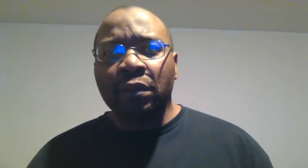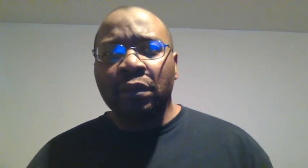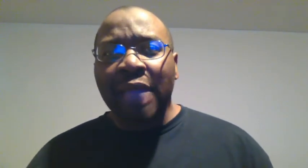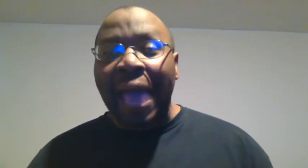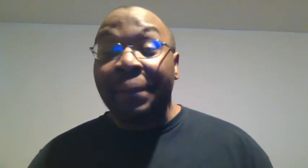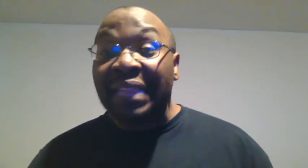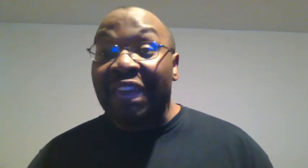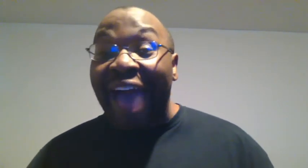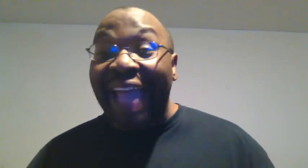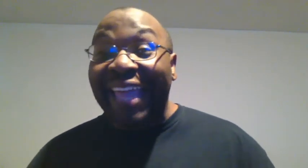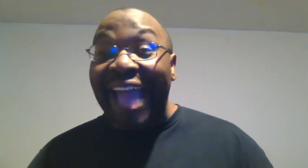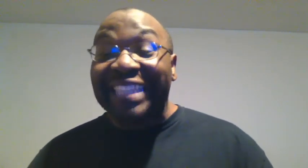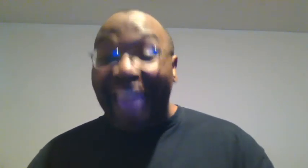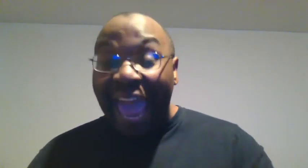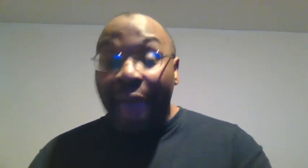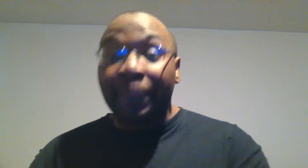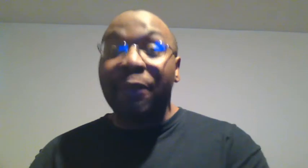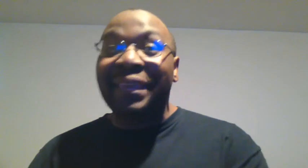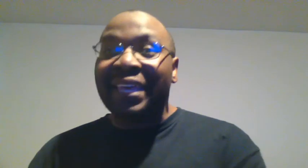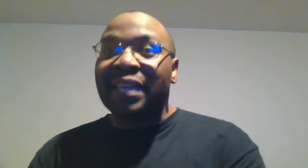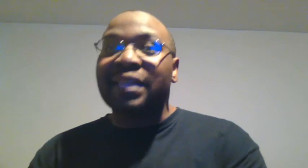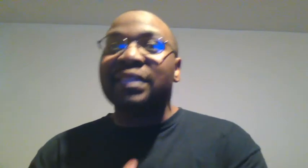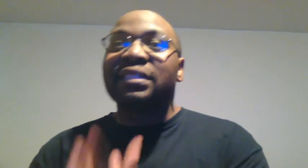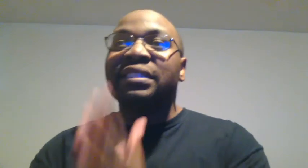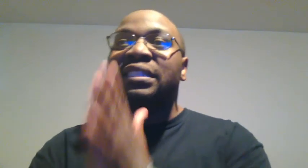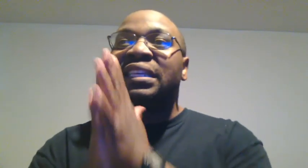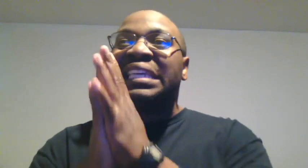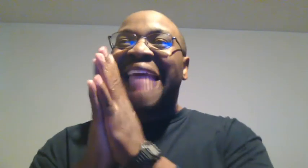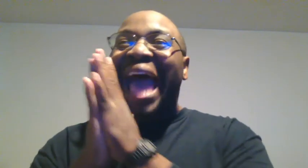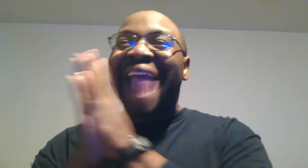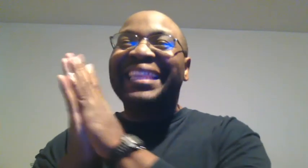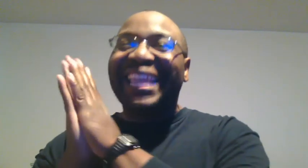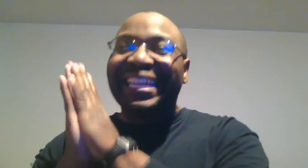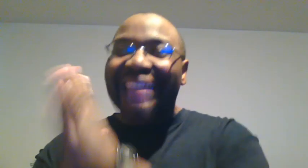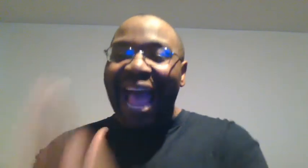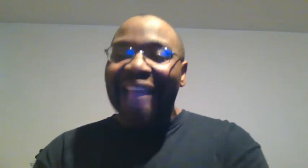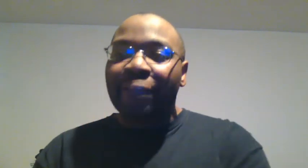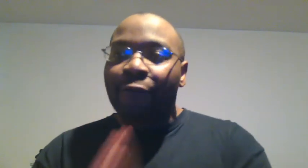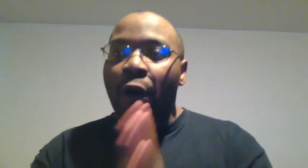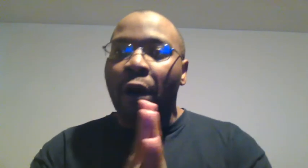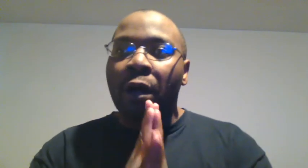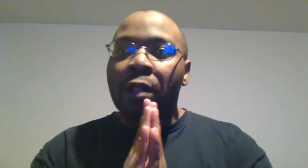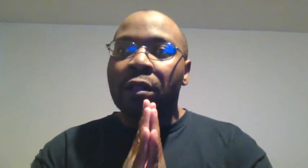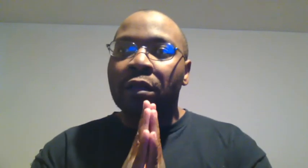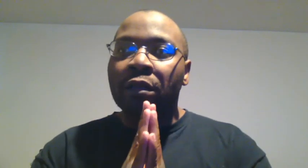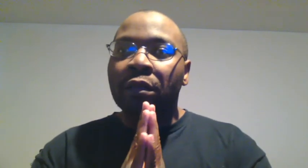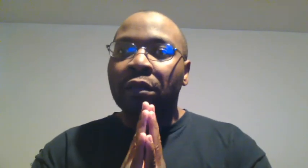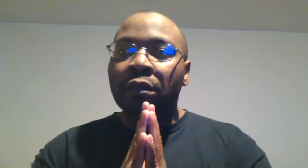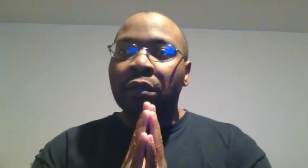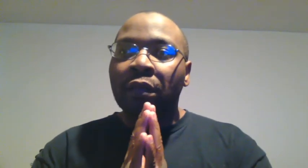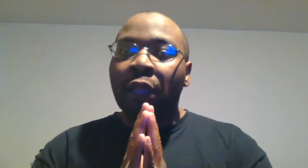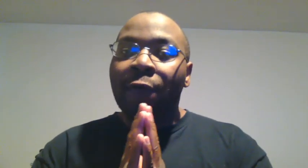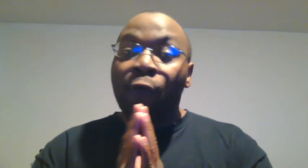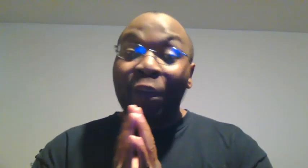I believe I got happy because I did not fall for